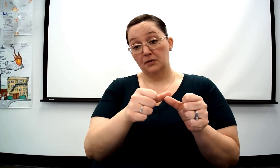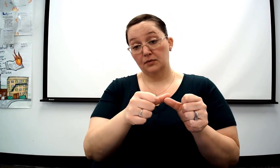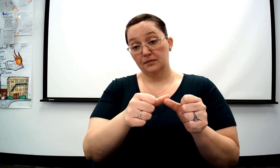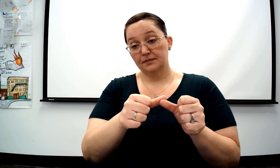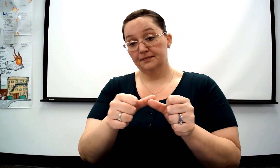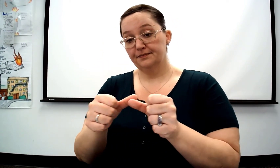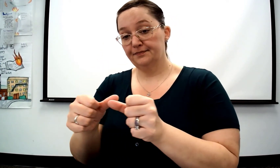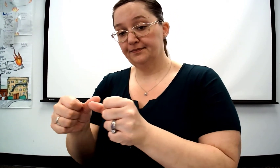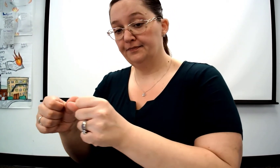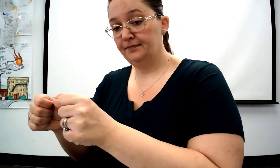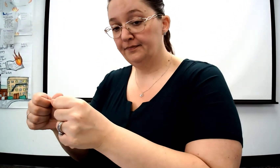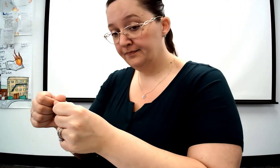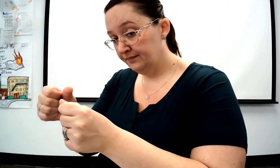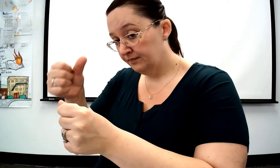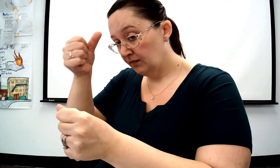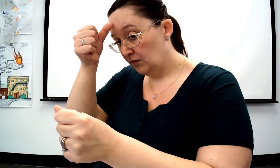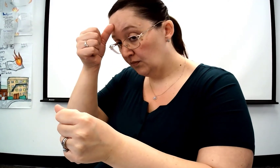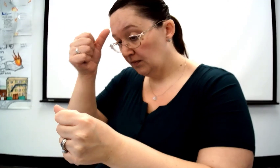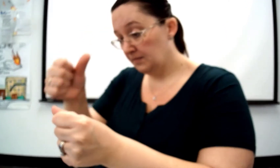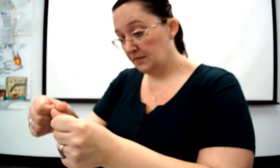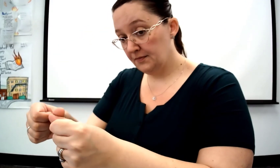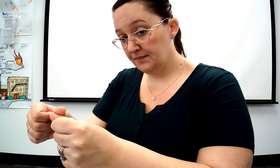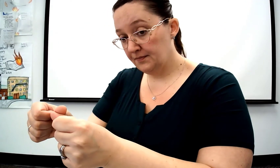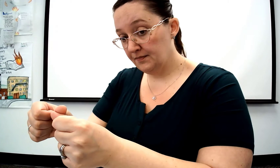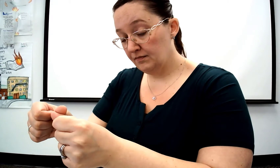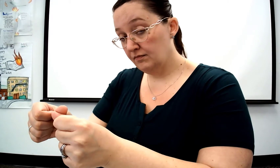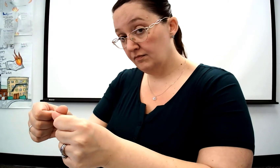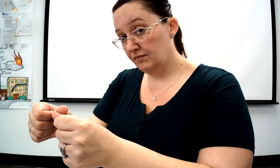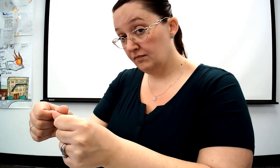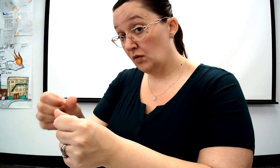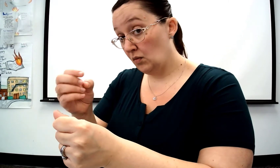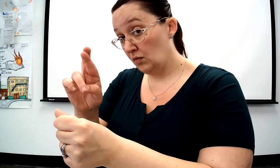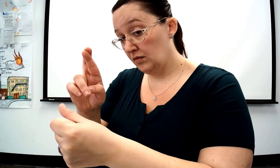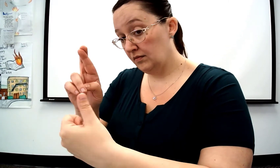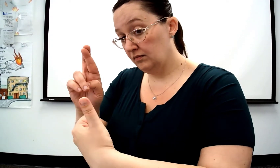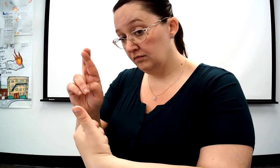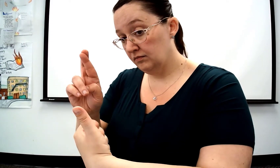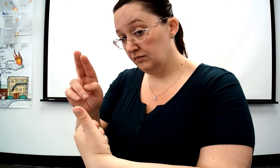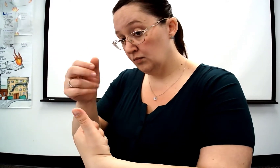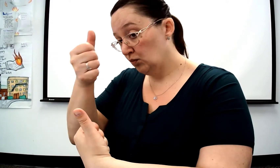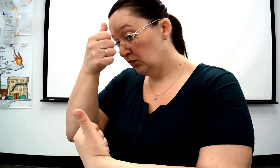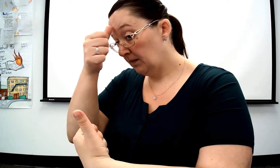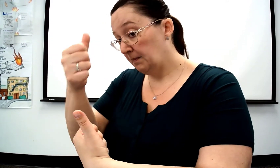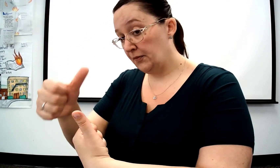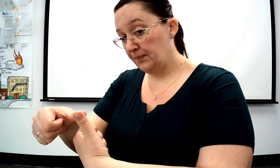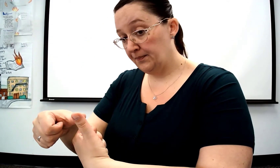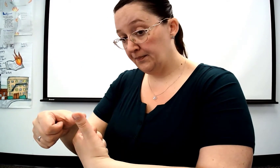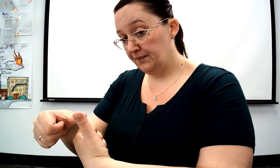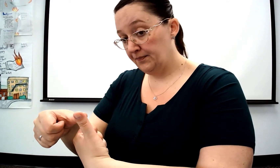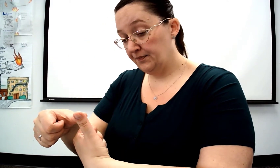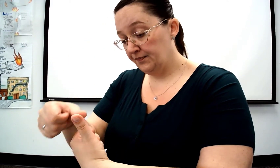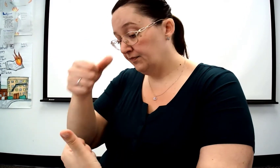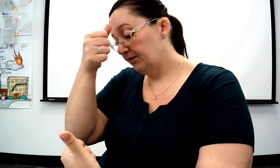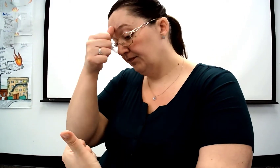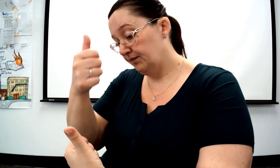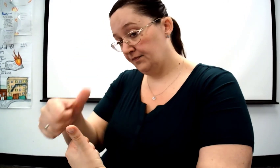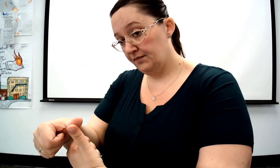When you sign remember, your non-dominant thumb can either have your thumbnail pointing inward or